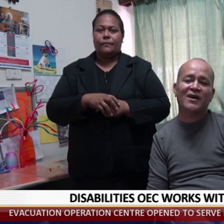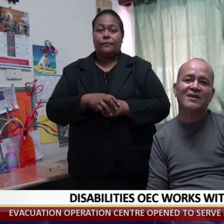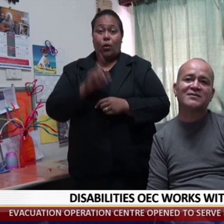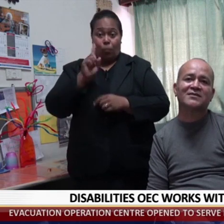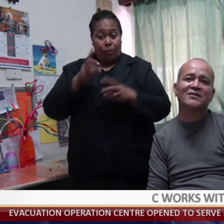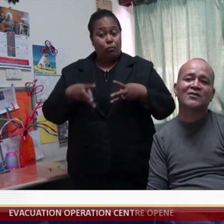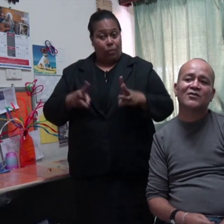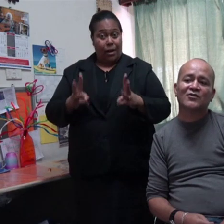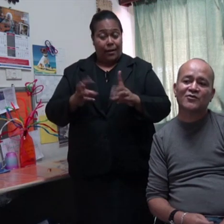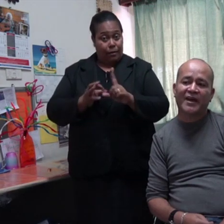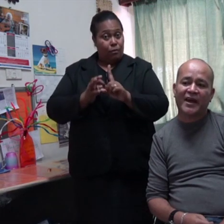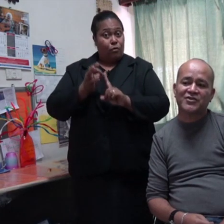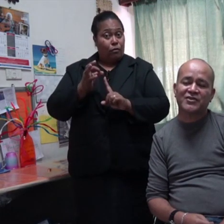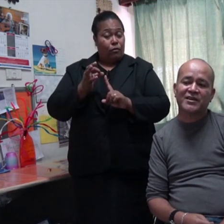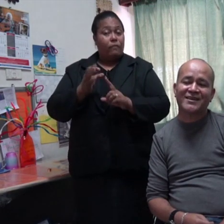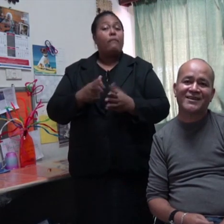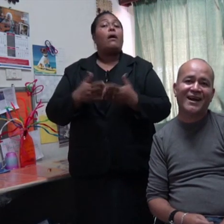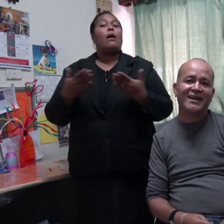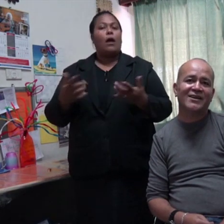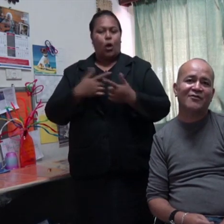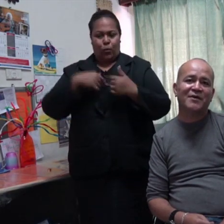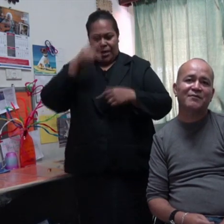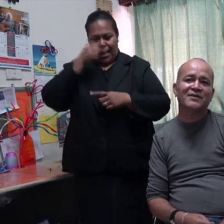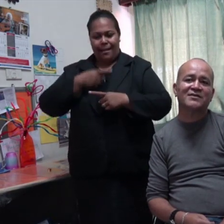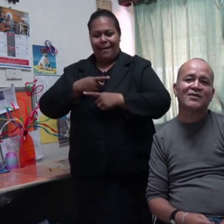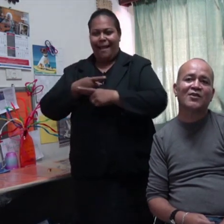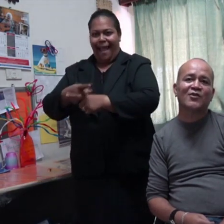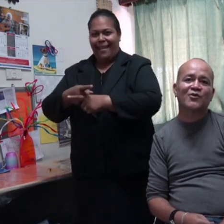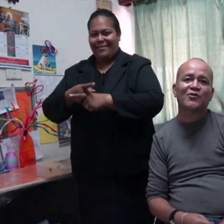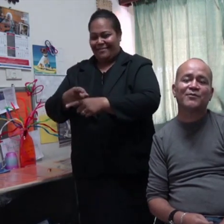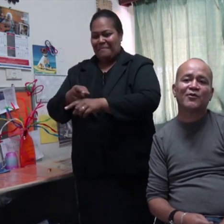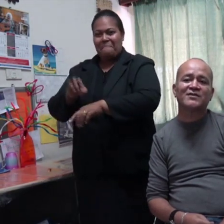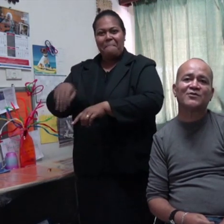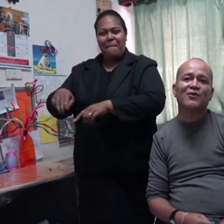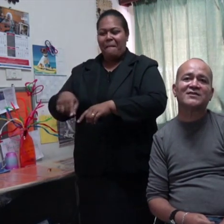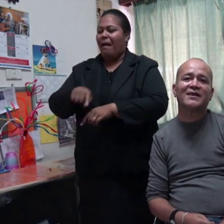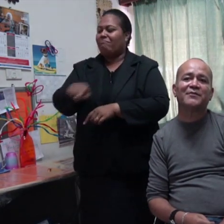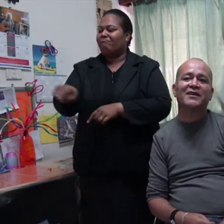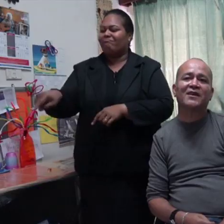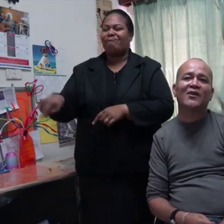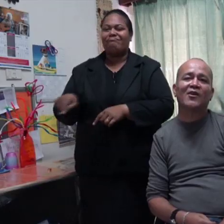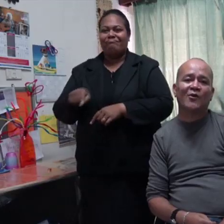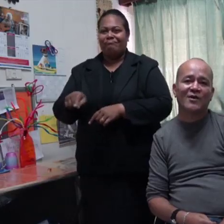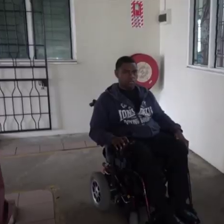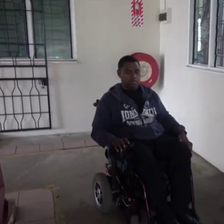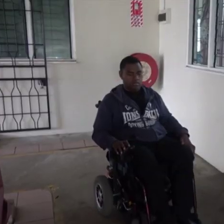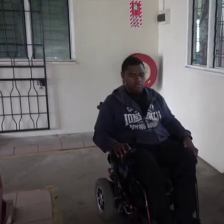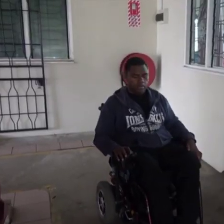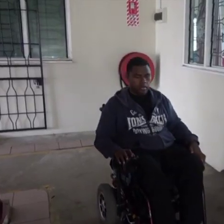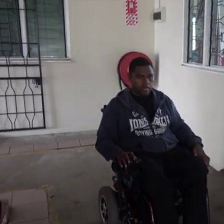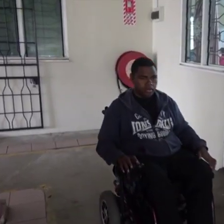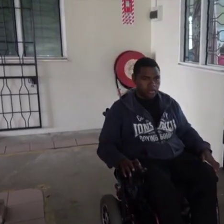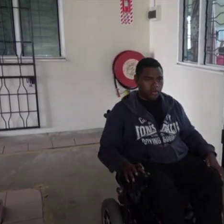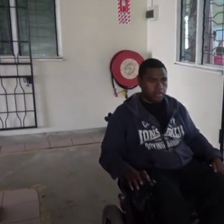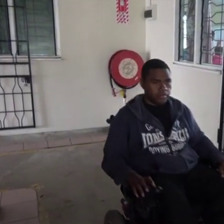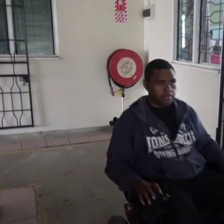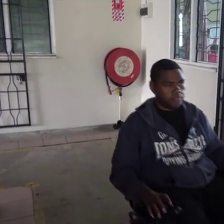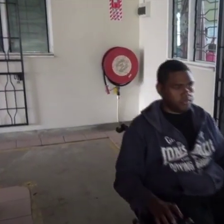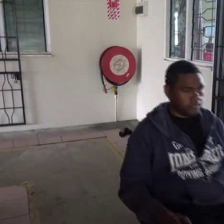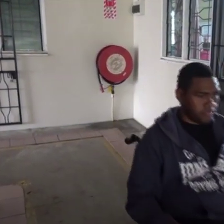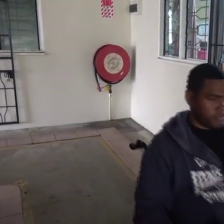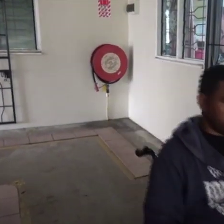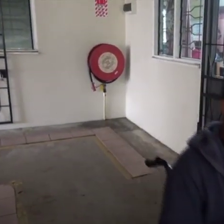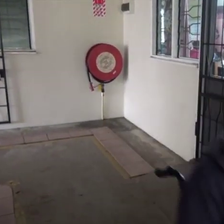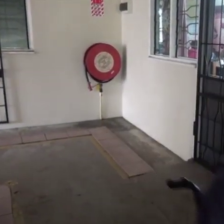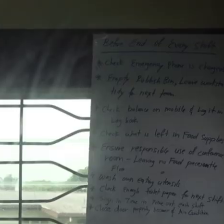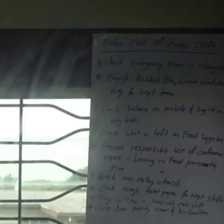improve is for us to actually guide our members through the process and what's happening. The Fiji Disabled People's Federation